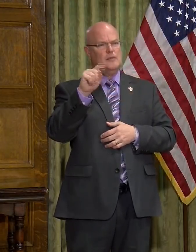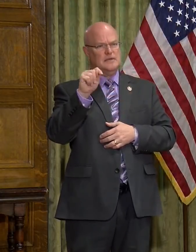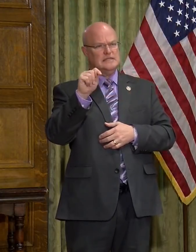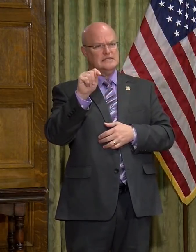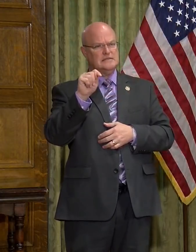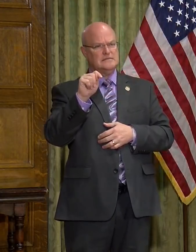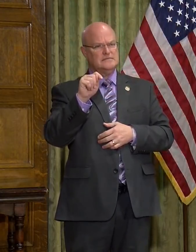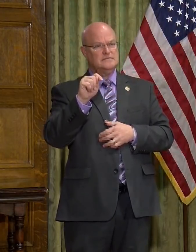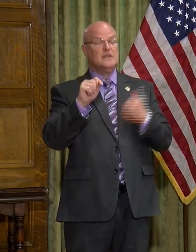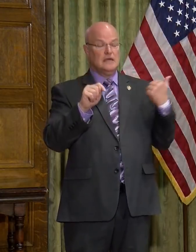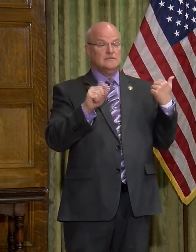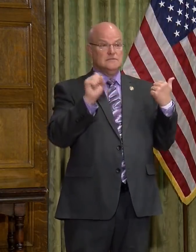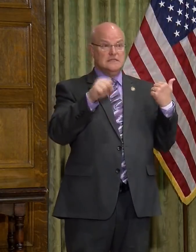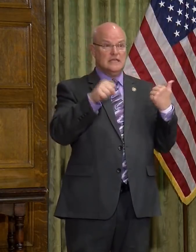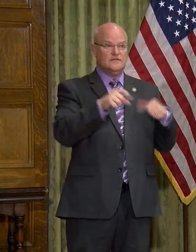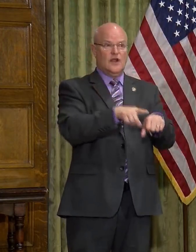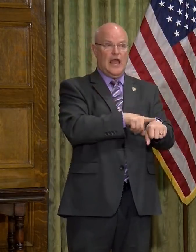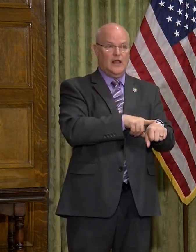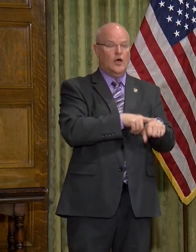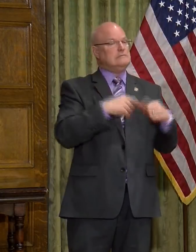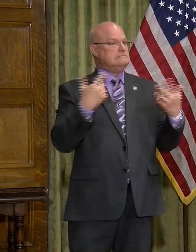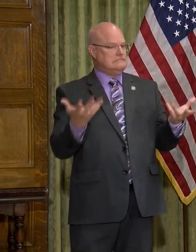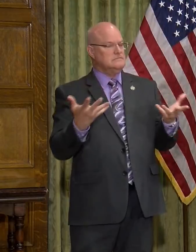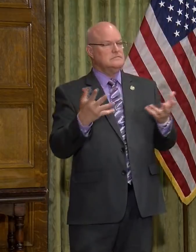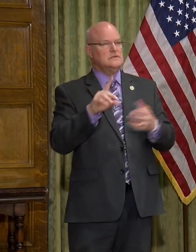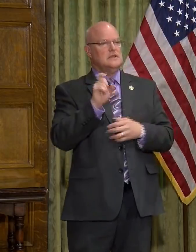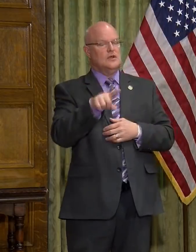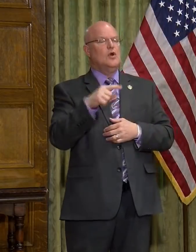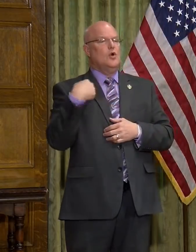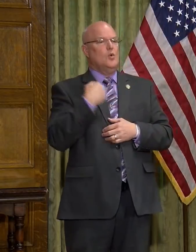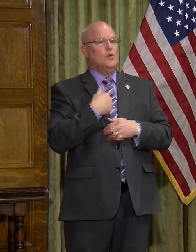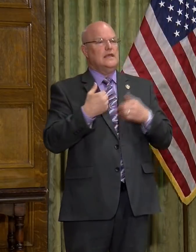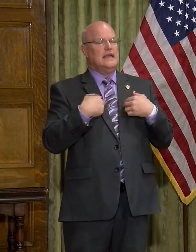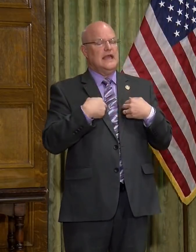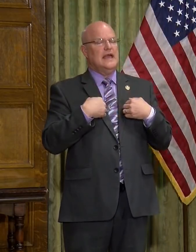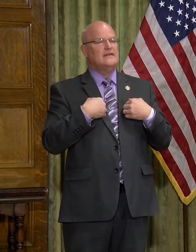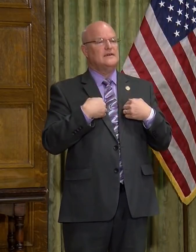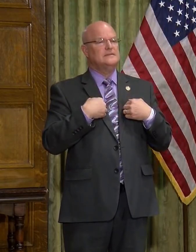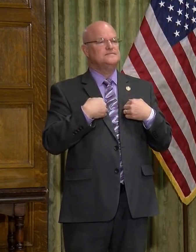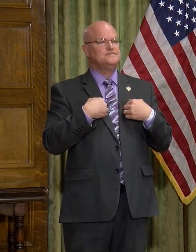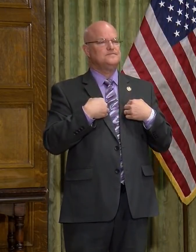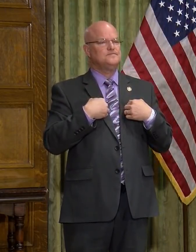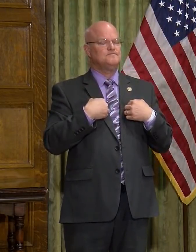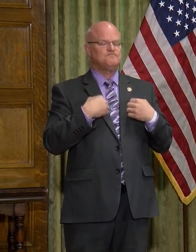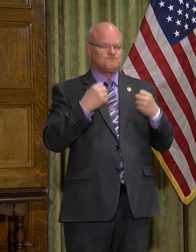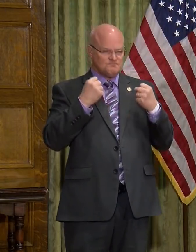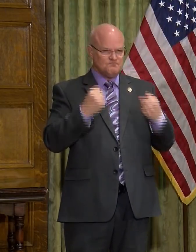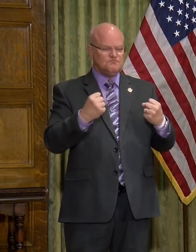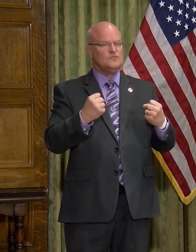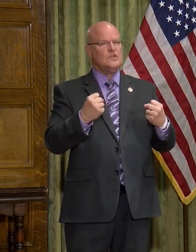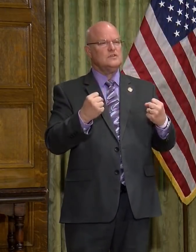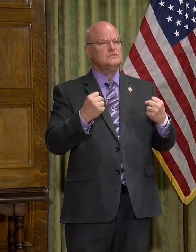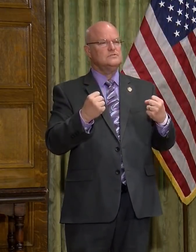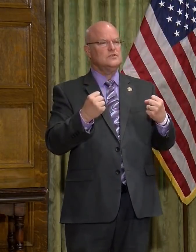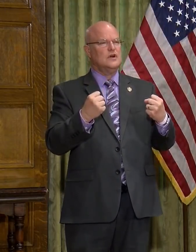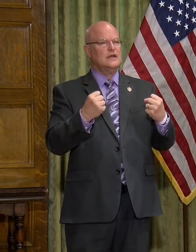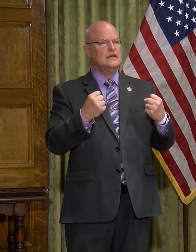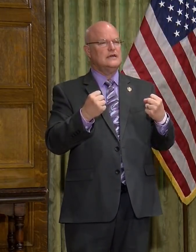Yes. I mean, for how long is another question, but we have a very robust and strong